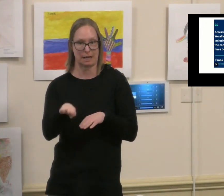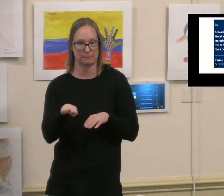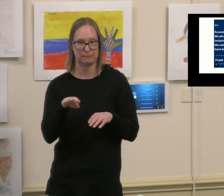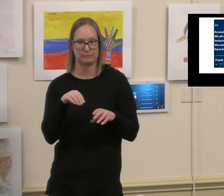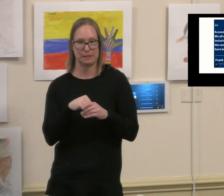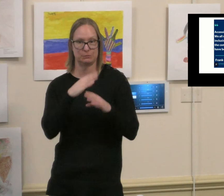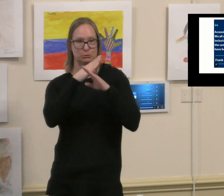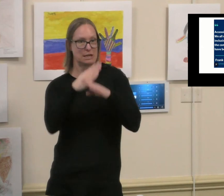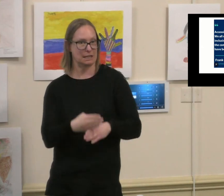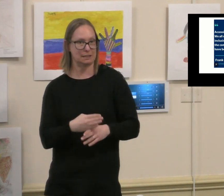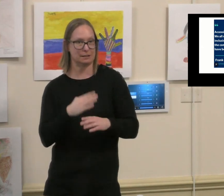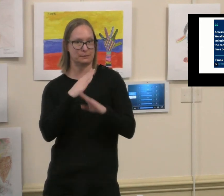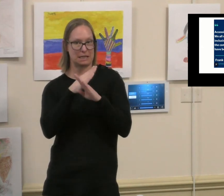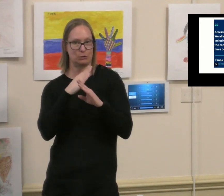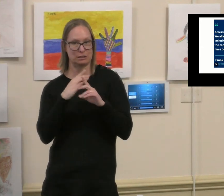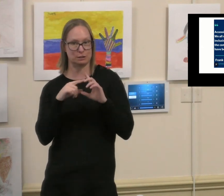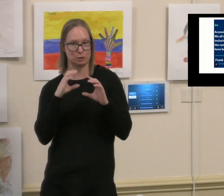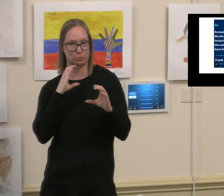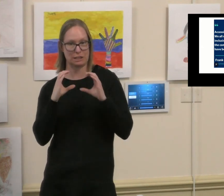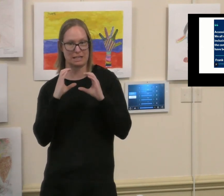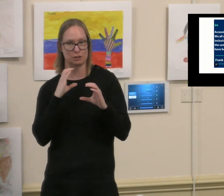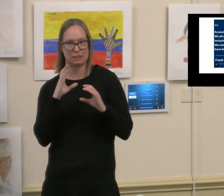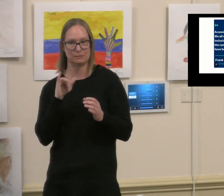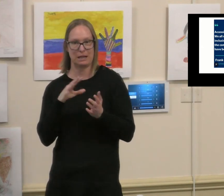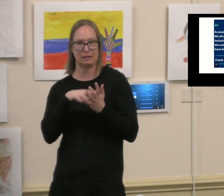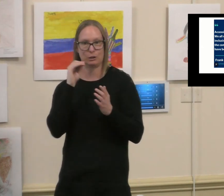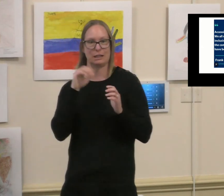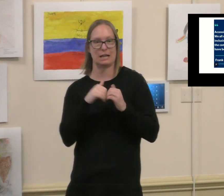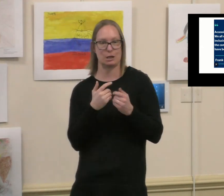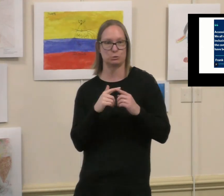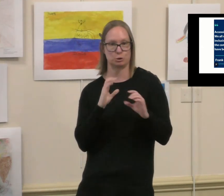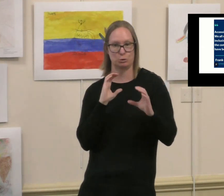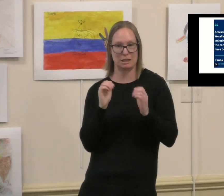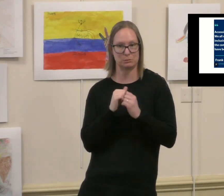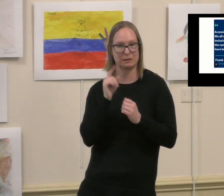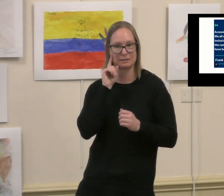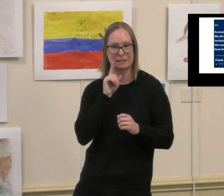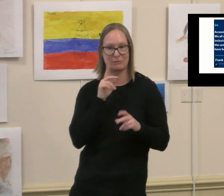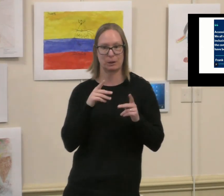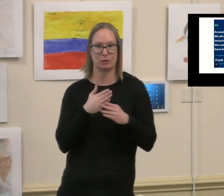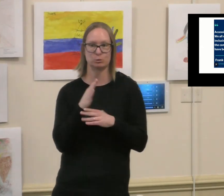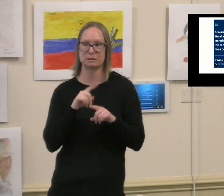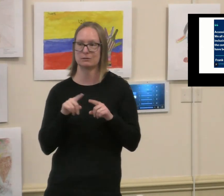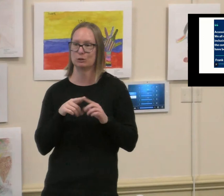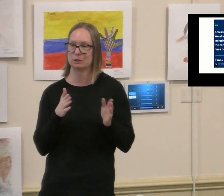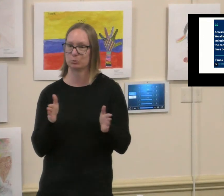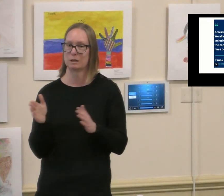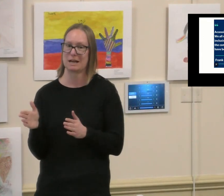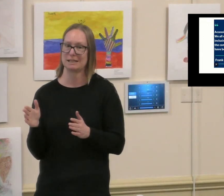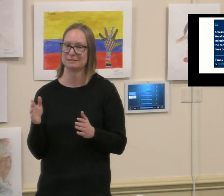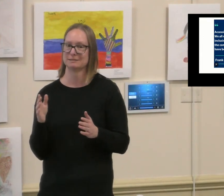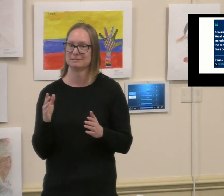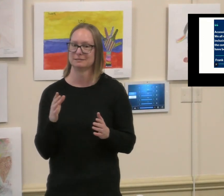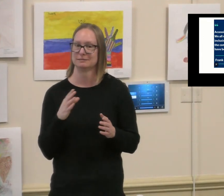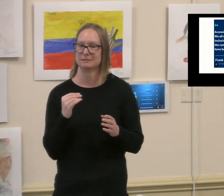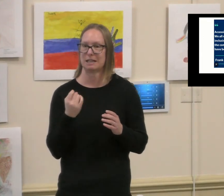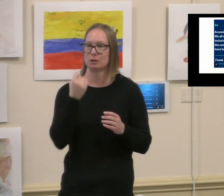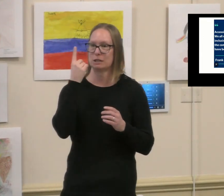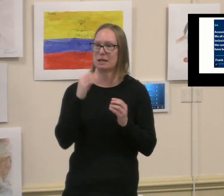And this tonight is a great first step at breaking down some communication barriers by learning how to communicate with deaf and hard of hearing people